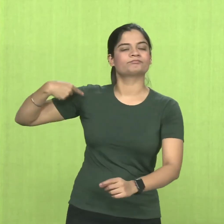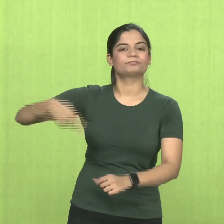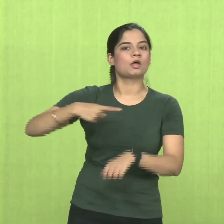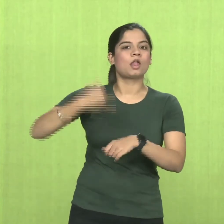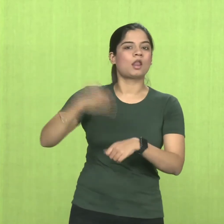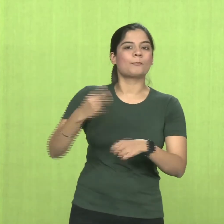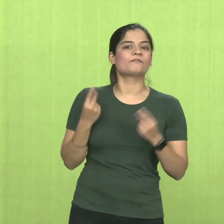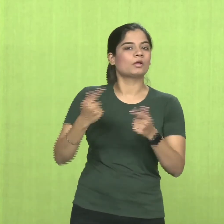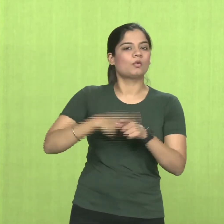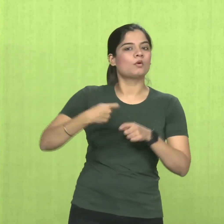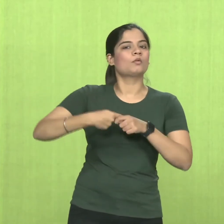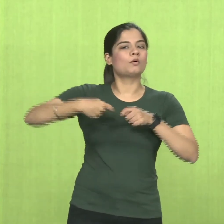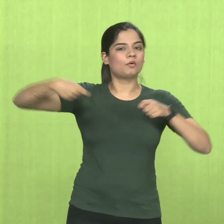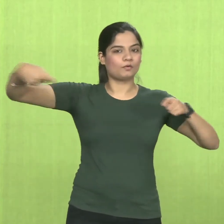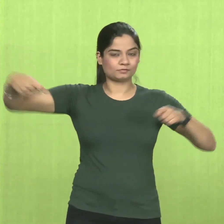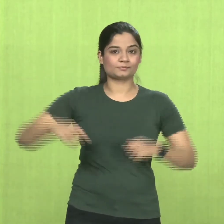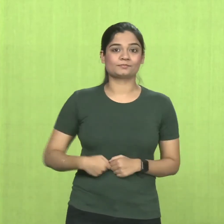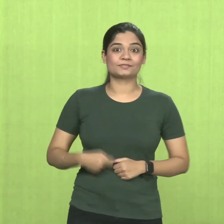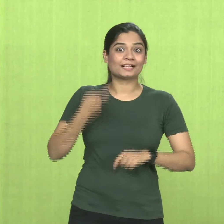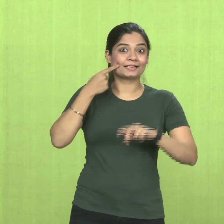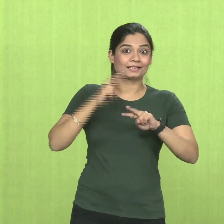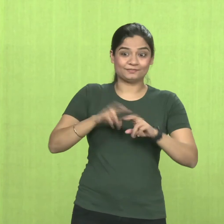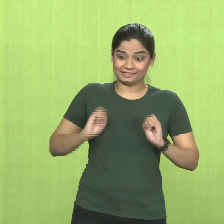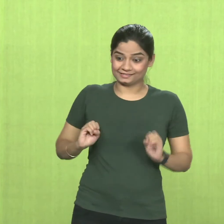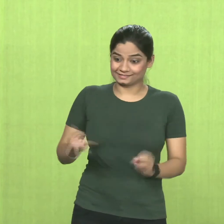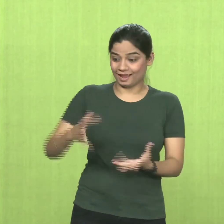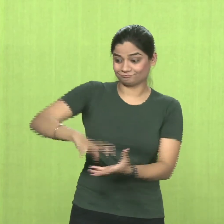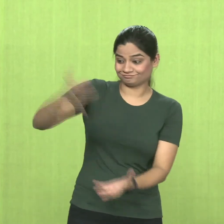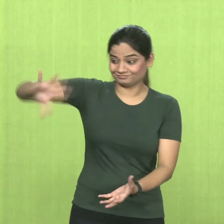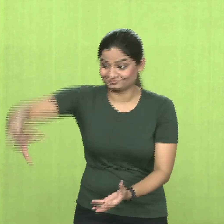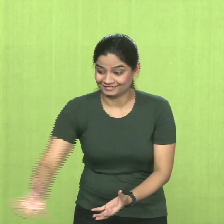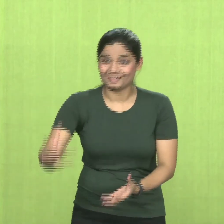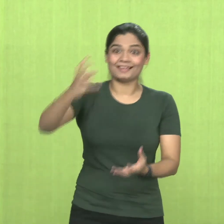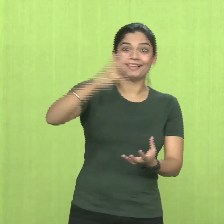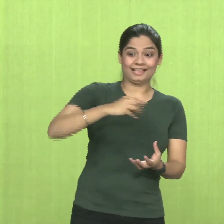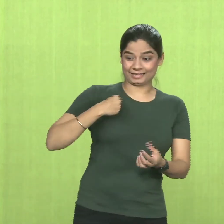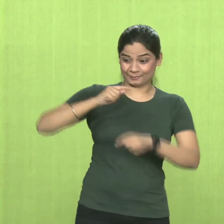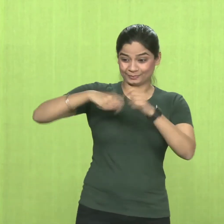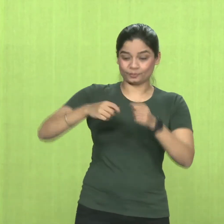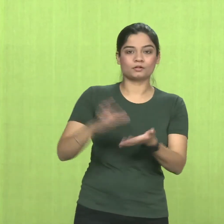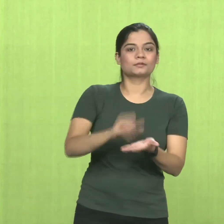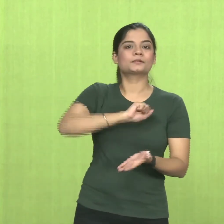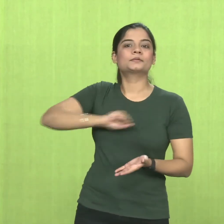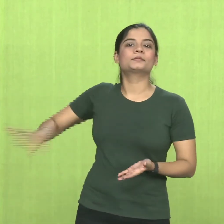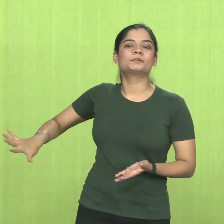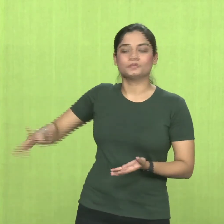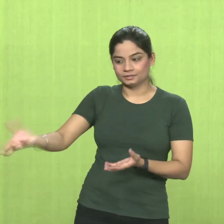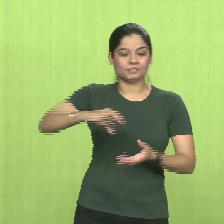it helps in keeping the food for a longer time. And when you're starting to cook, remove the muslin cloth that